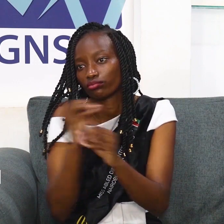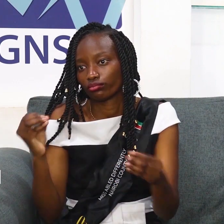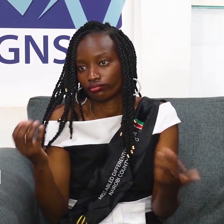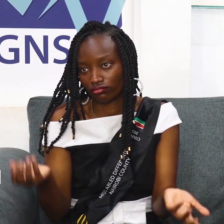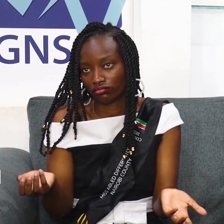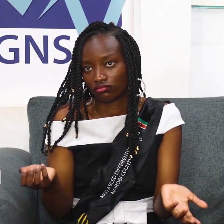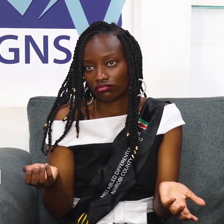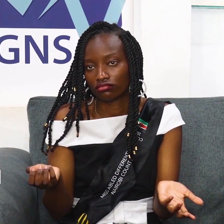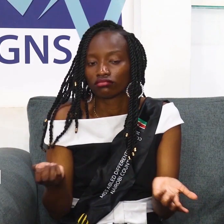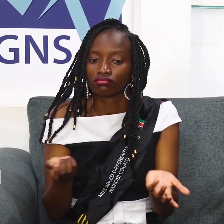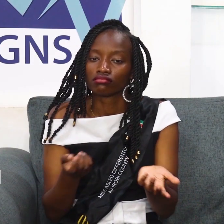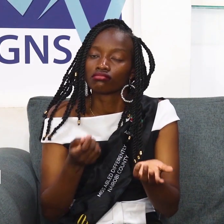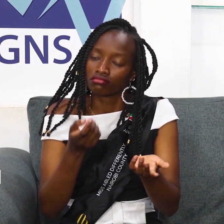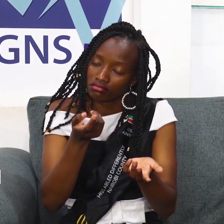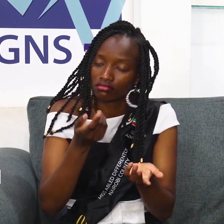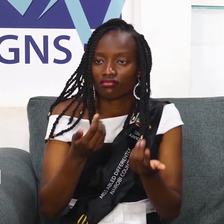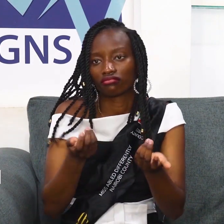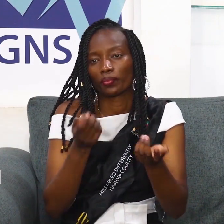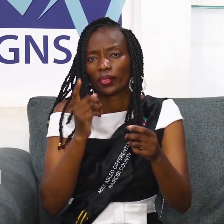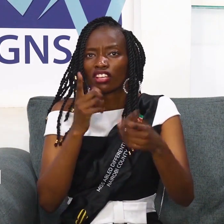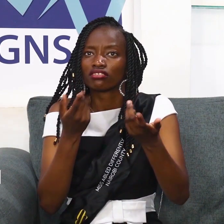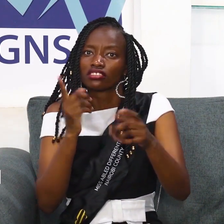But it was quite hard. Sometimes it was not easy to understand.